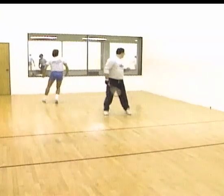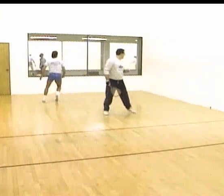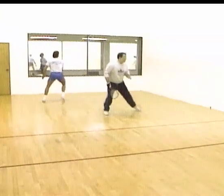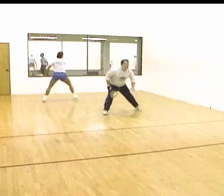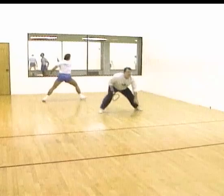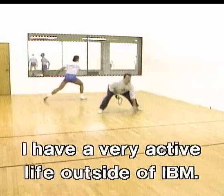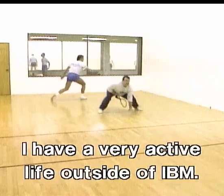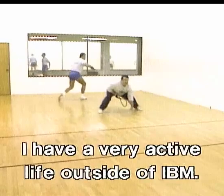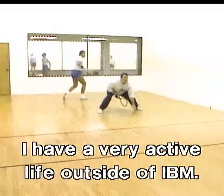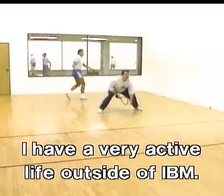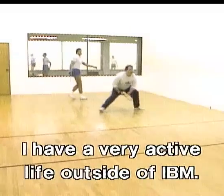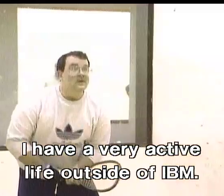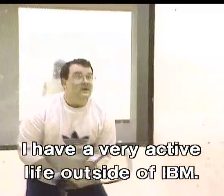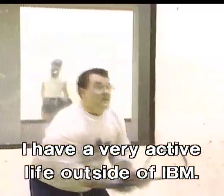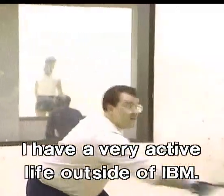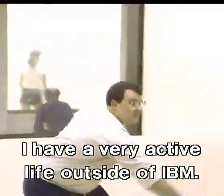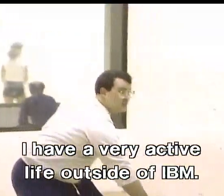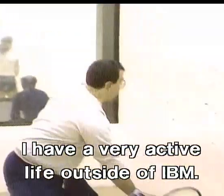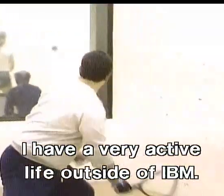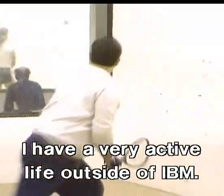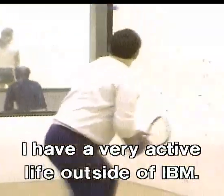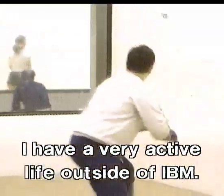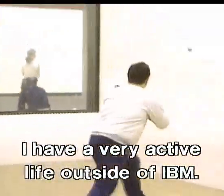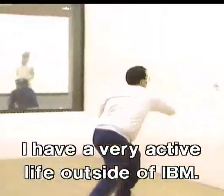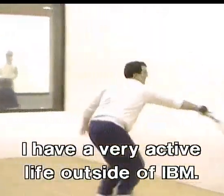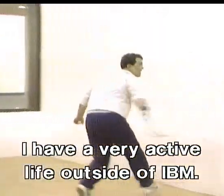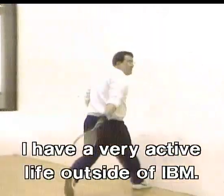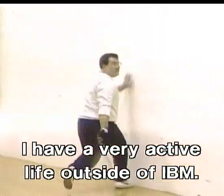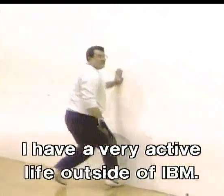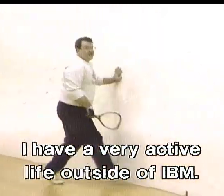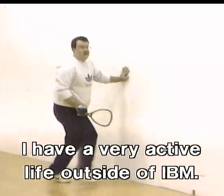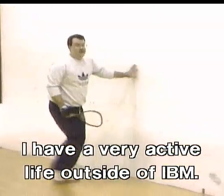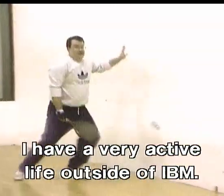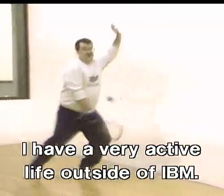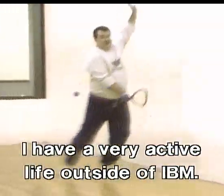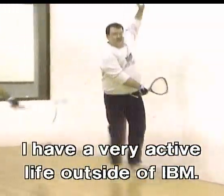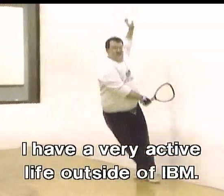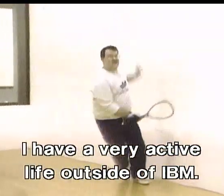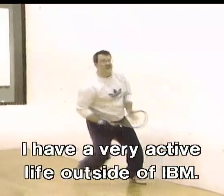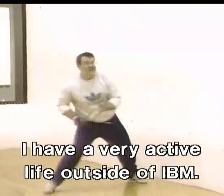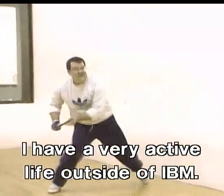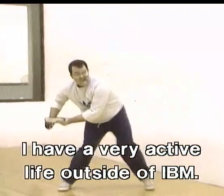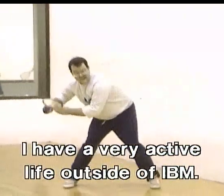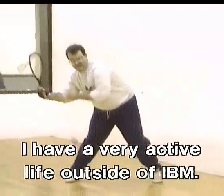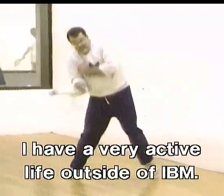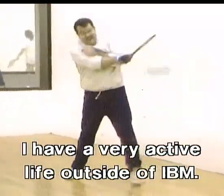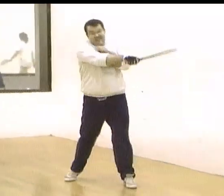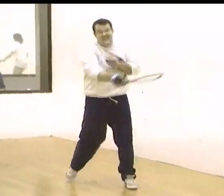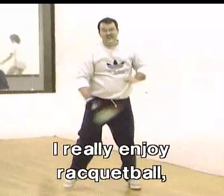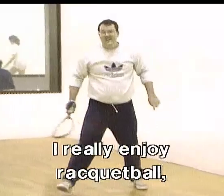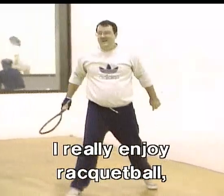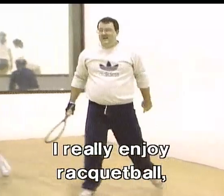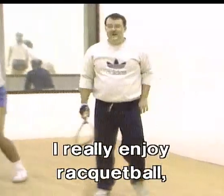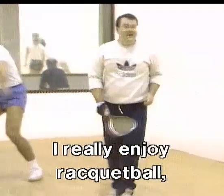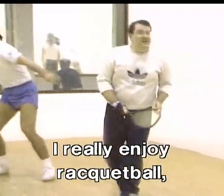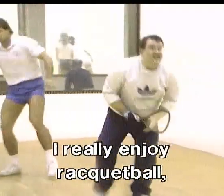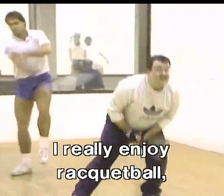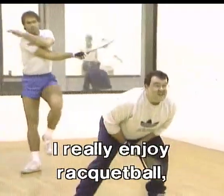I do have a very active life outside of IBM after hours. I think with racquetball I